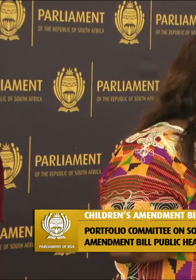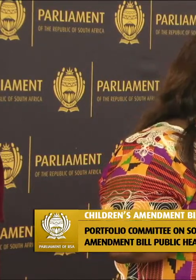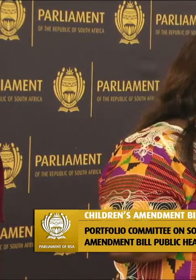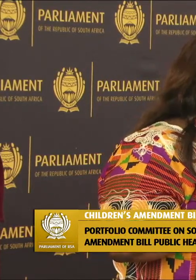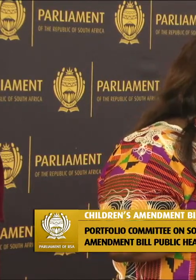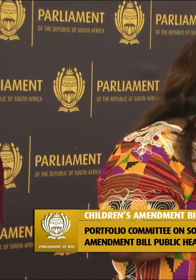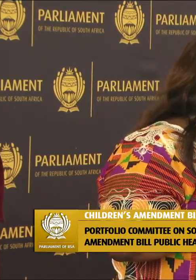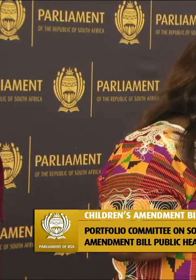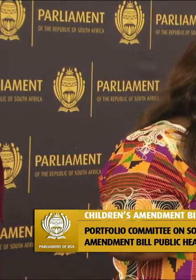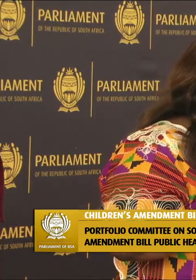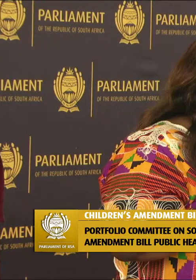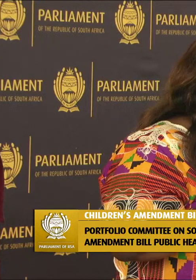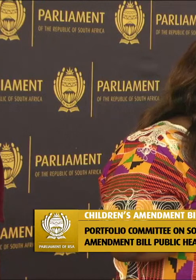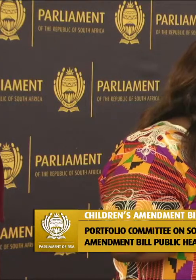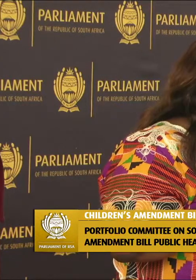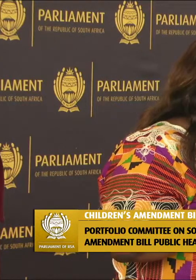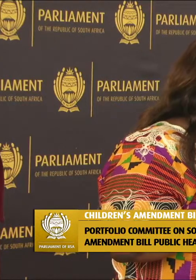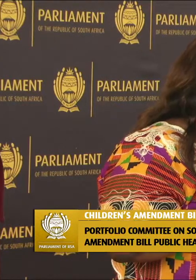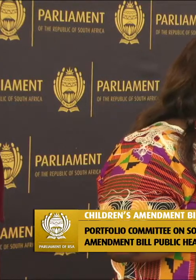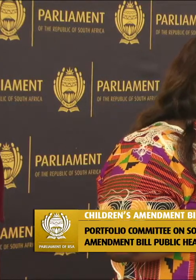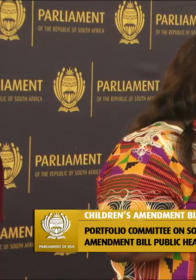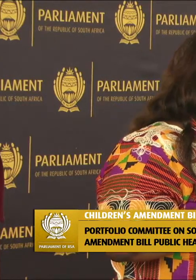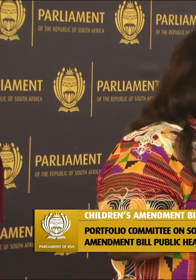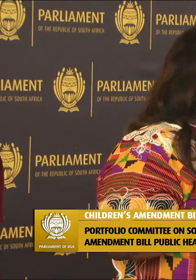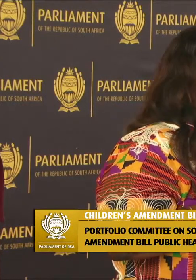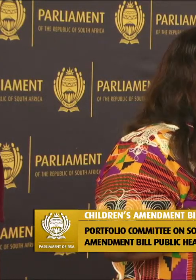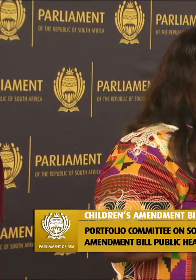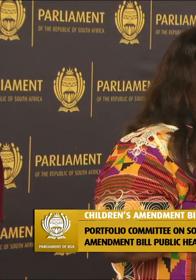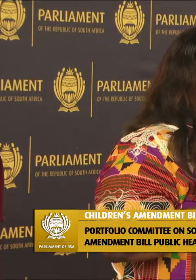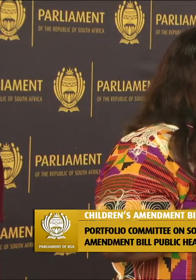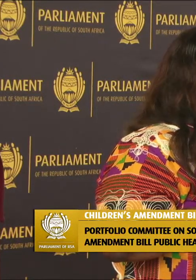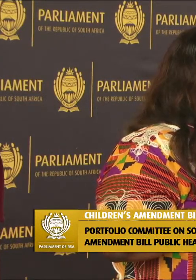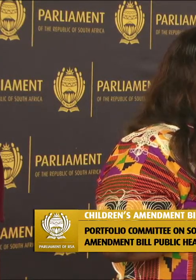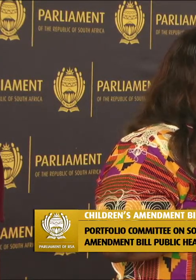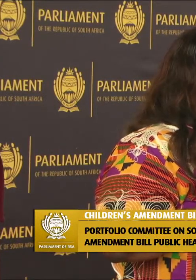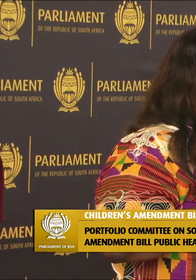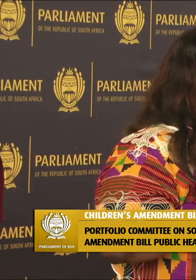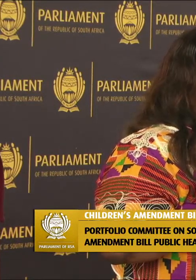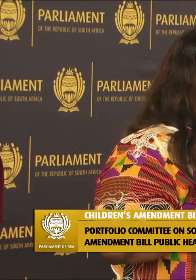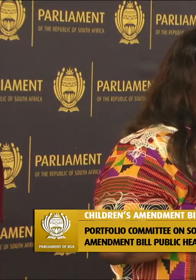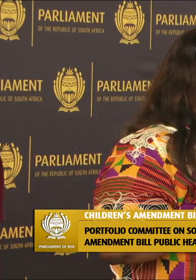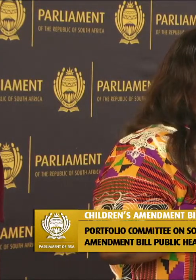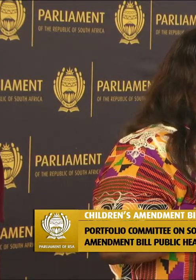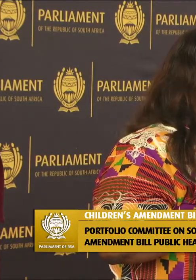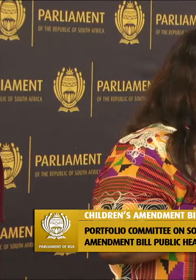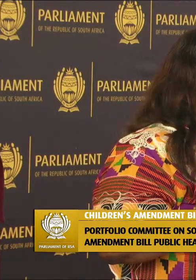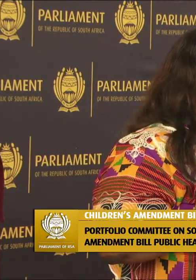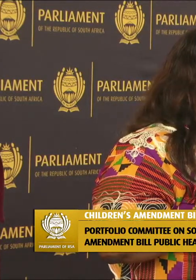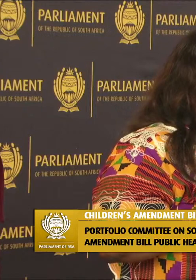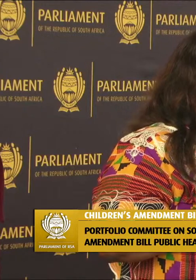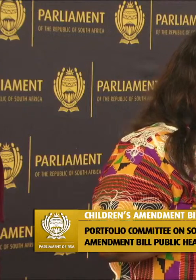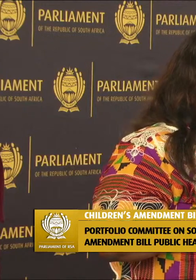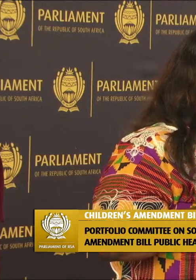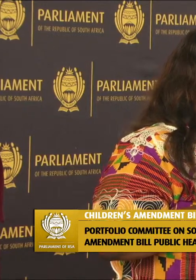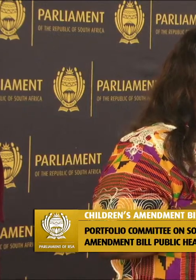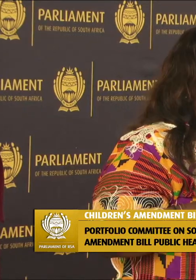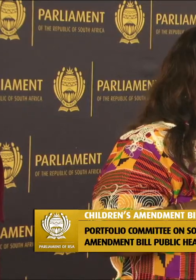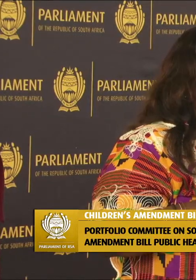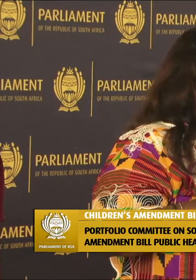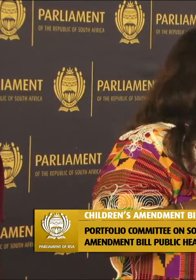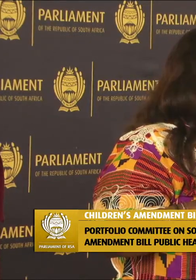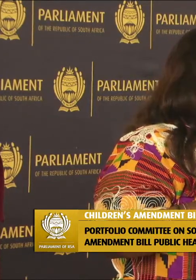Eastern Cape, a place that is called Whitley. Ndililungu ke lale committee njengoba